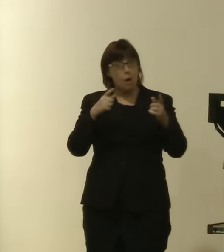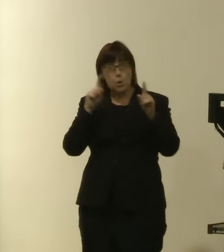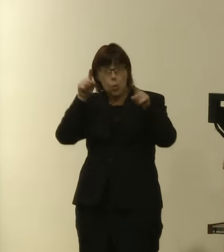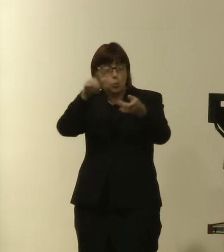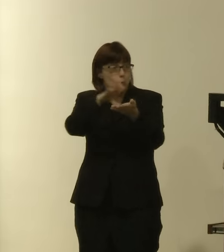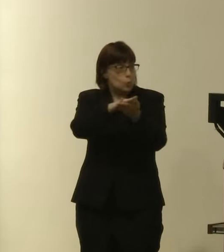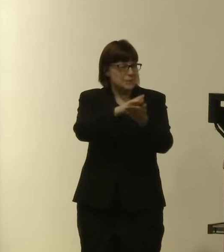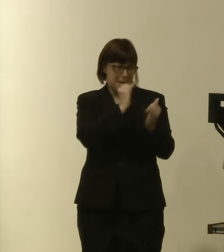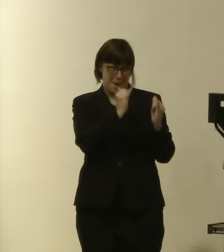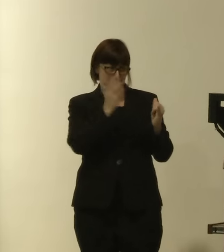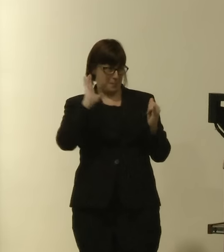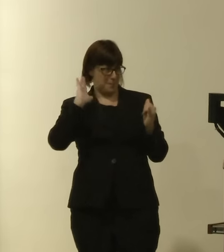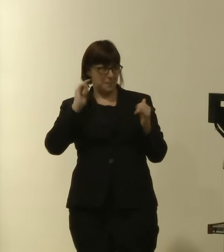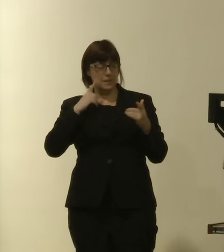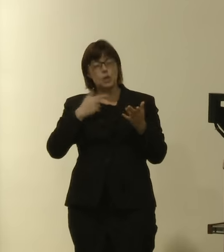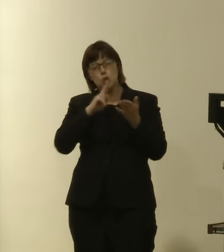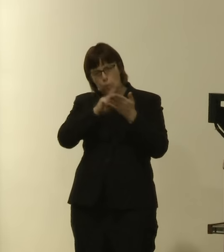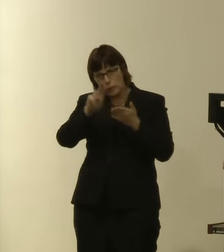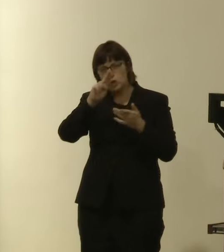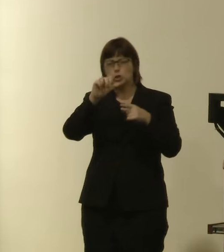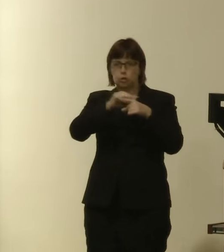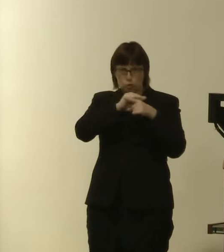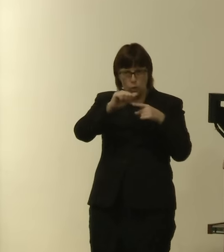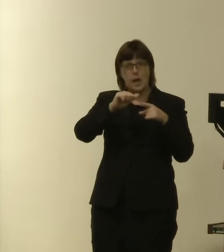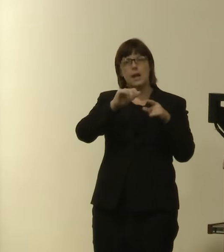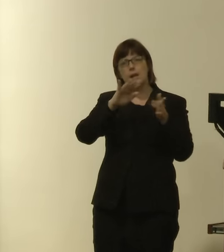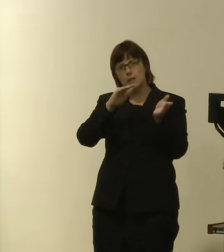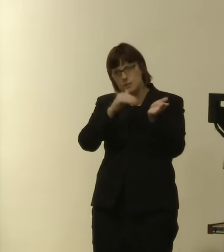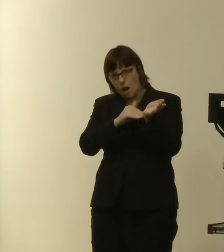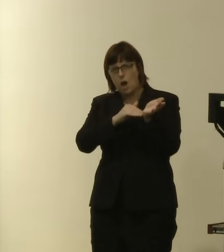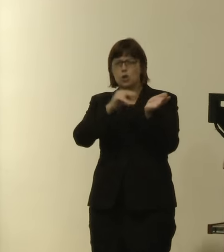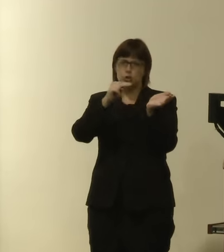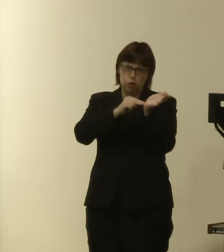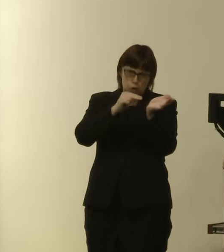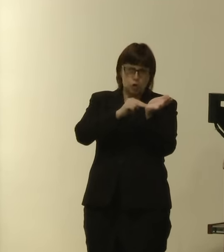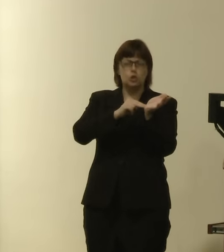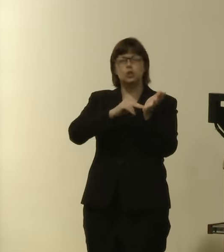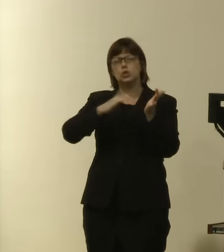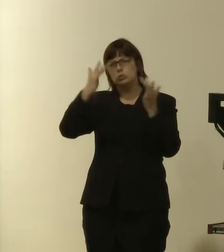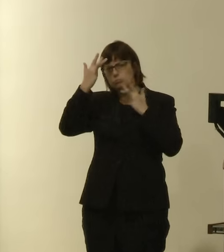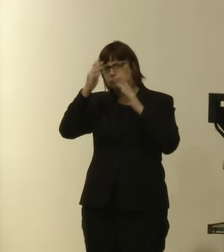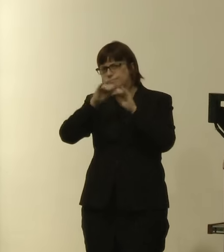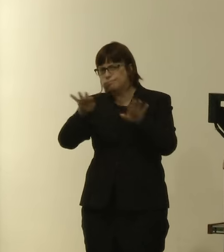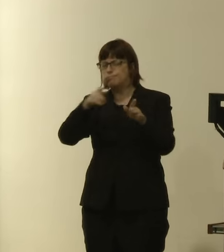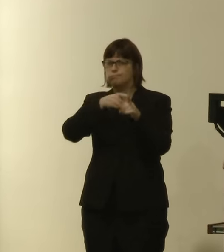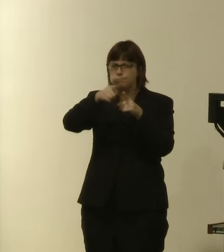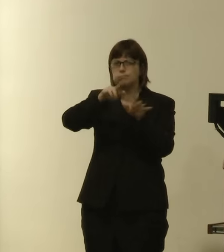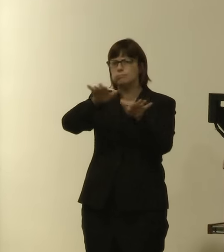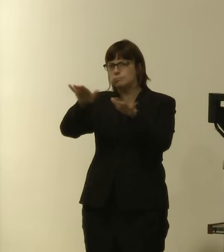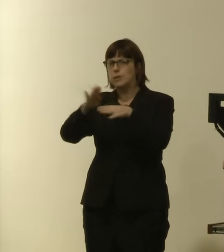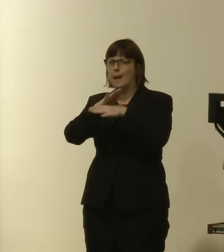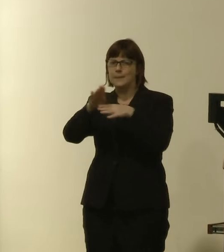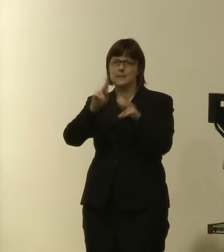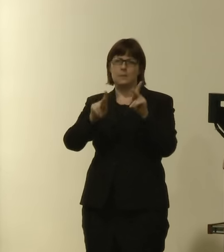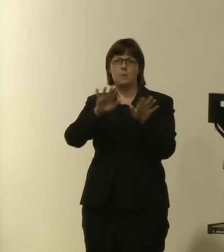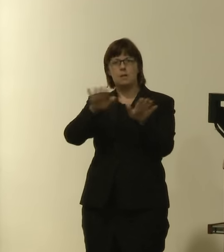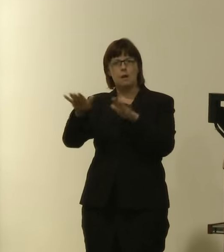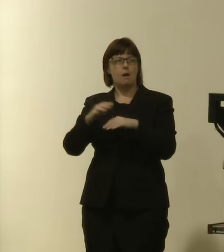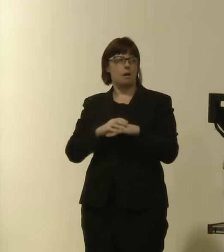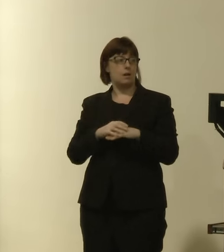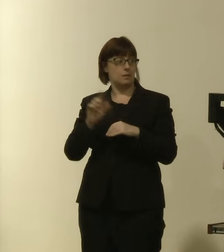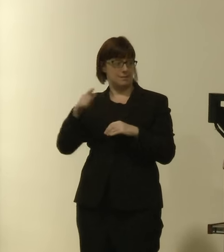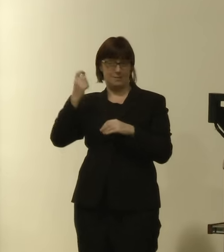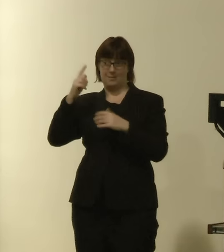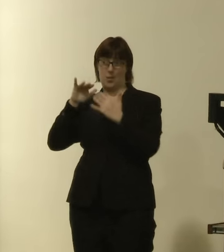like I did, universities, training, become nurses, doctors, epidemiologists, managers, business people. But we got to, since the